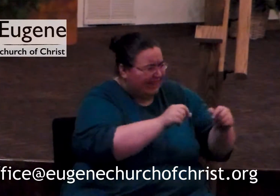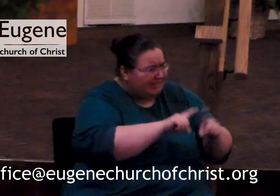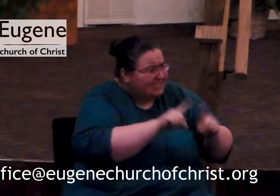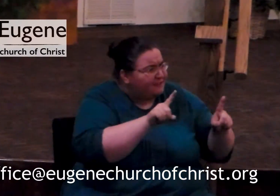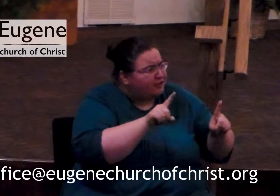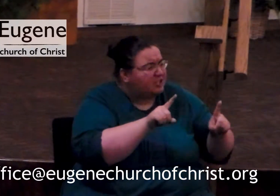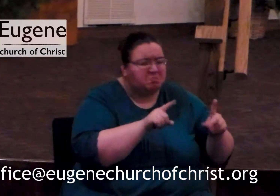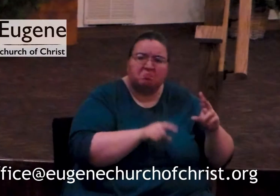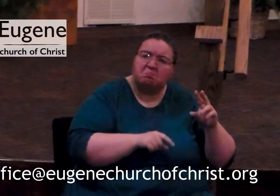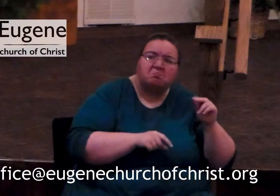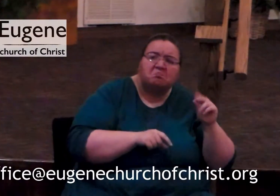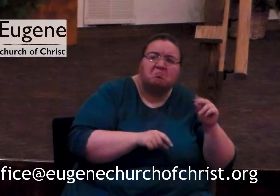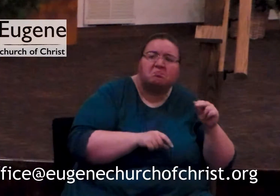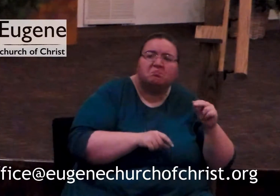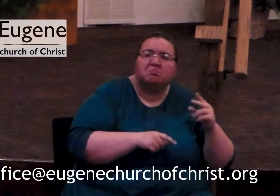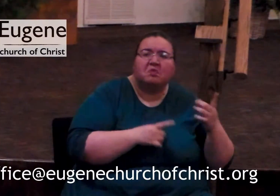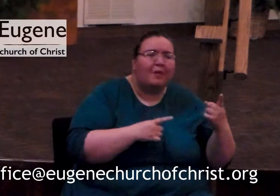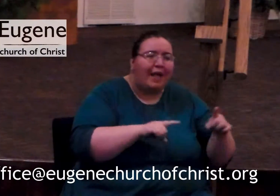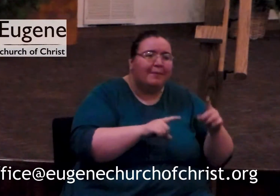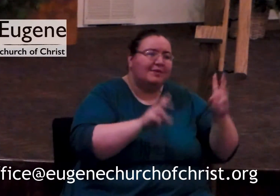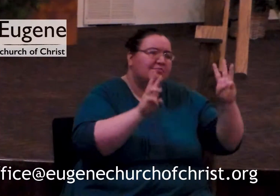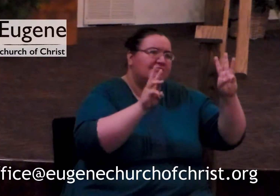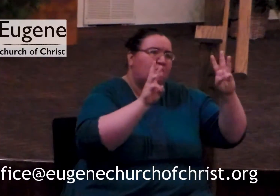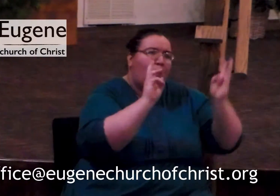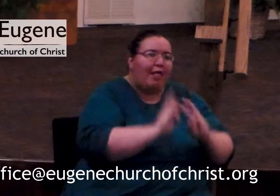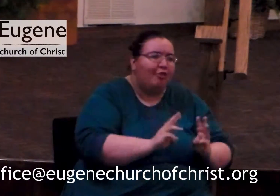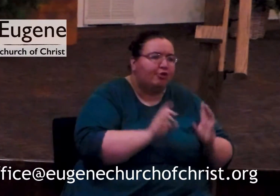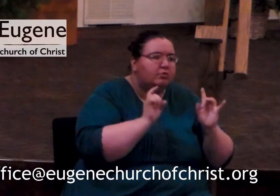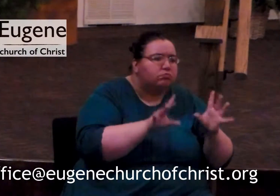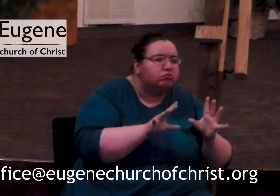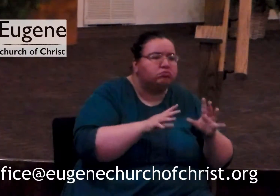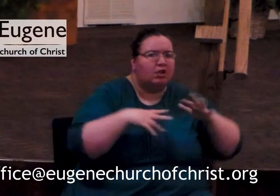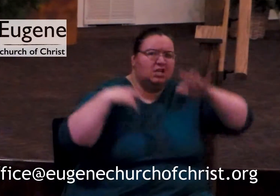was the weather that came along. It was the hailstorms that came. It was how much snow, how much rain.